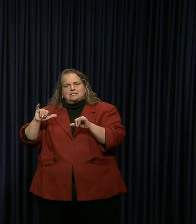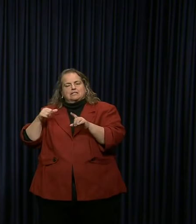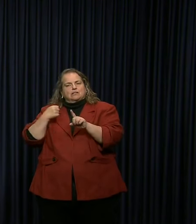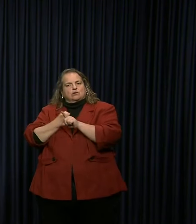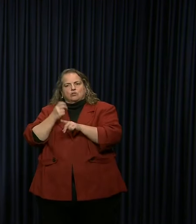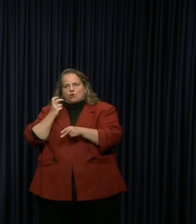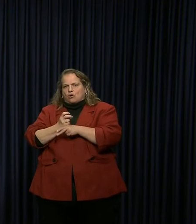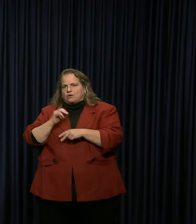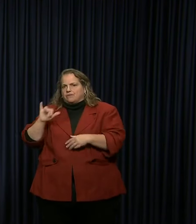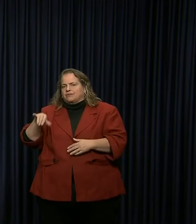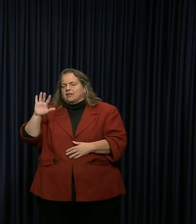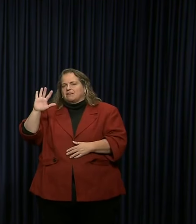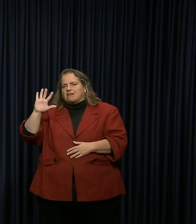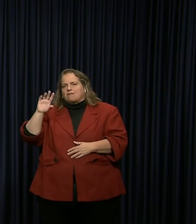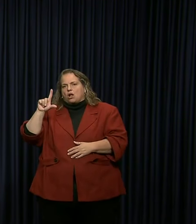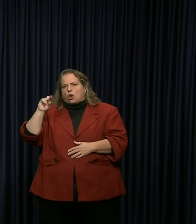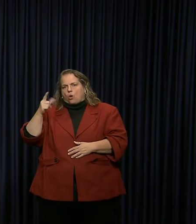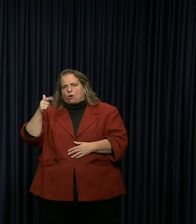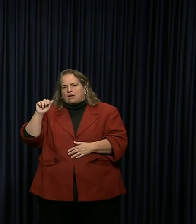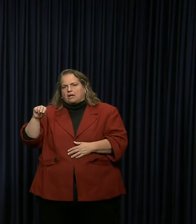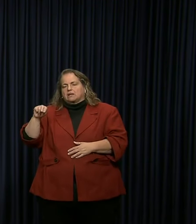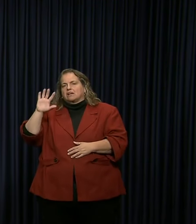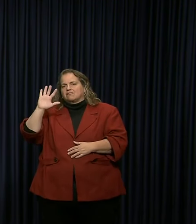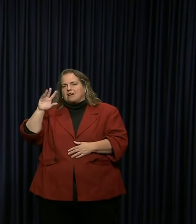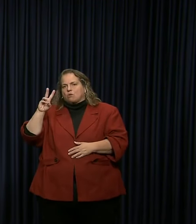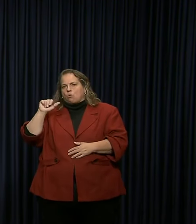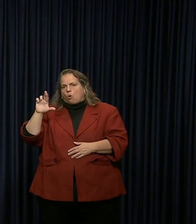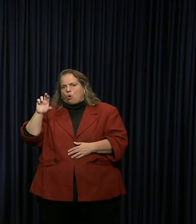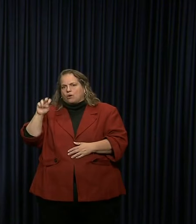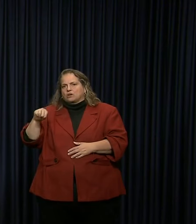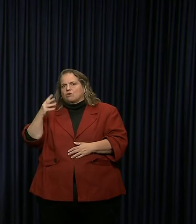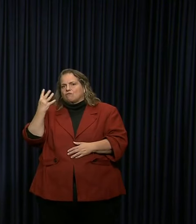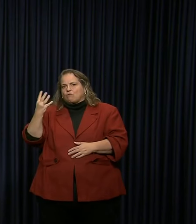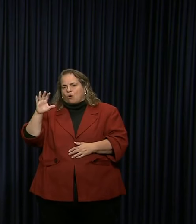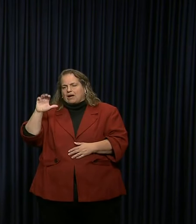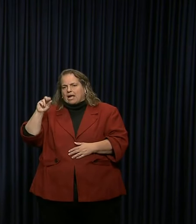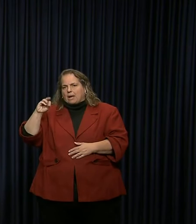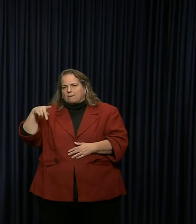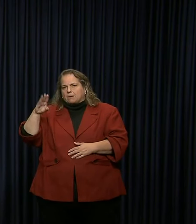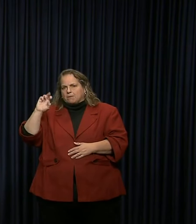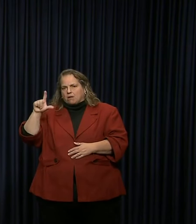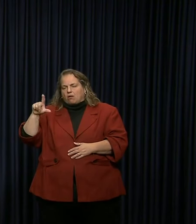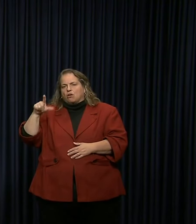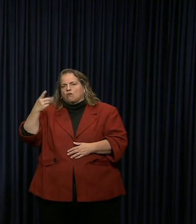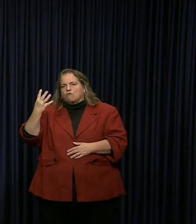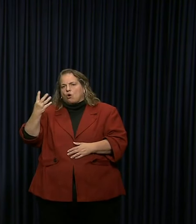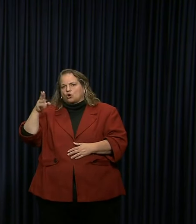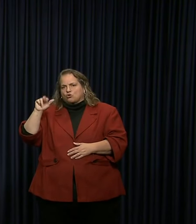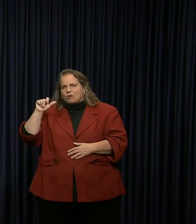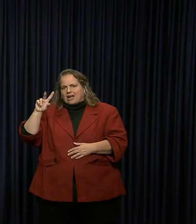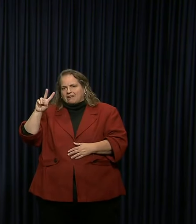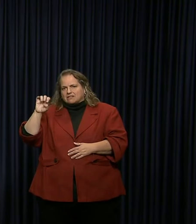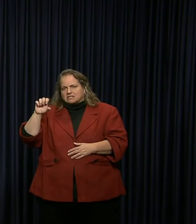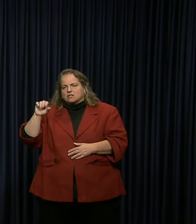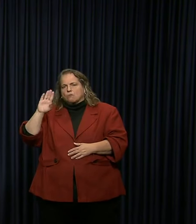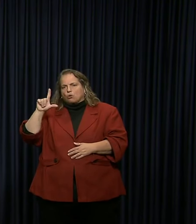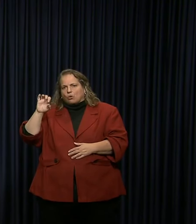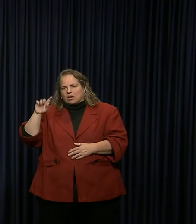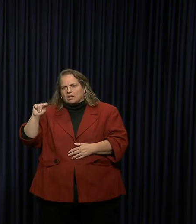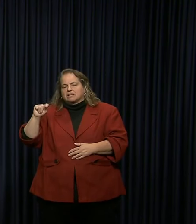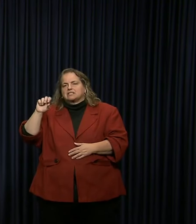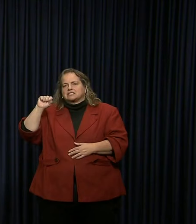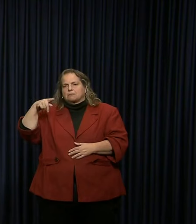be hit hard, 5 in Logan, 5 in Warren, 4 in Campbell, 4 in Graves, 3 in Bullitt,